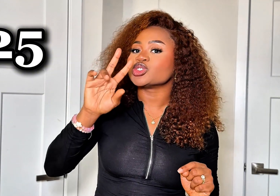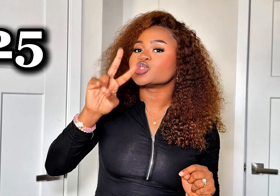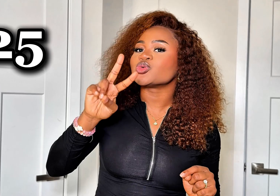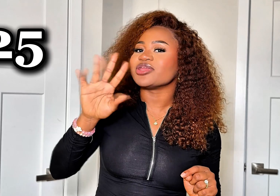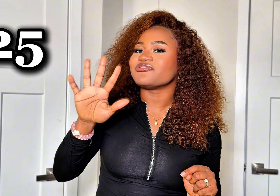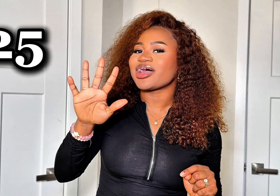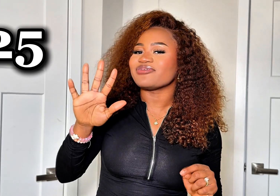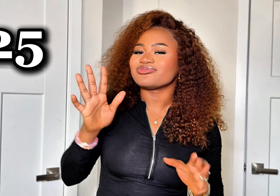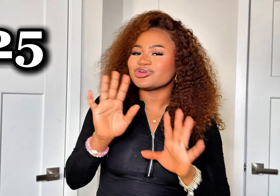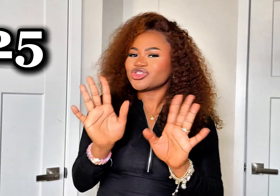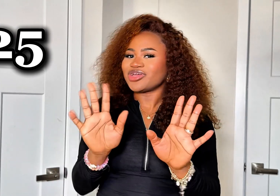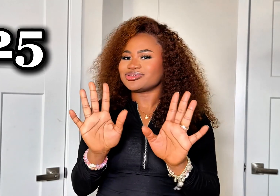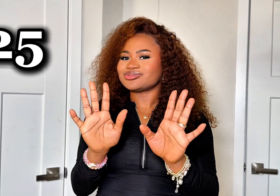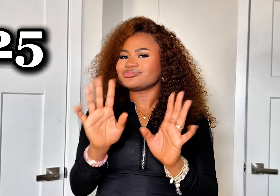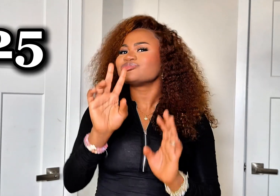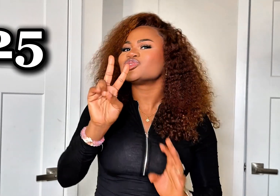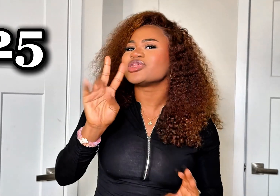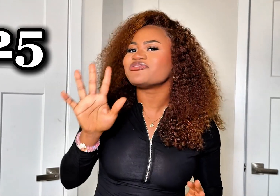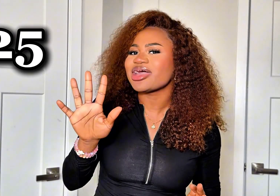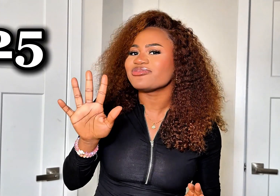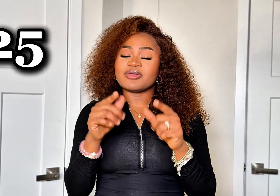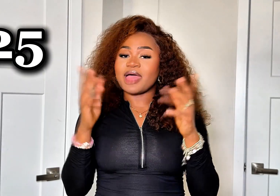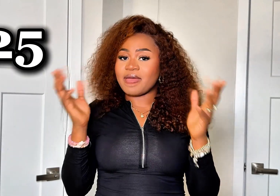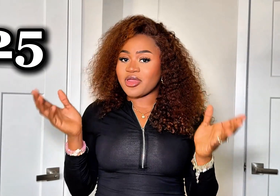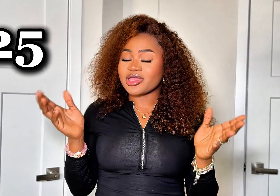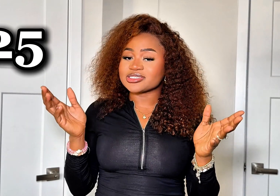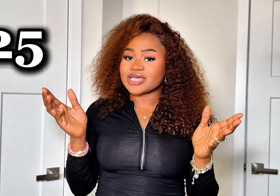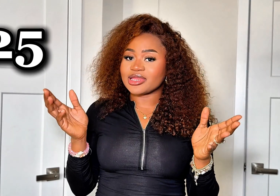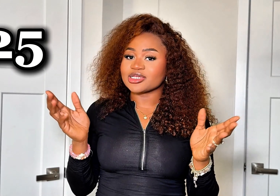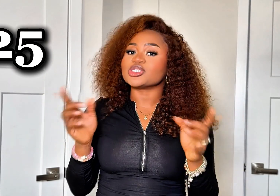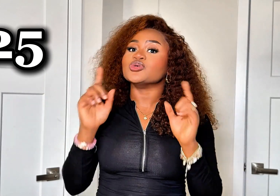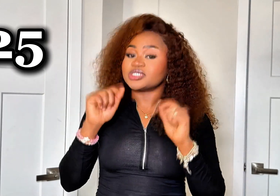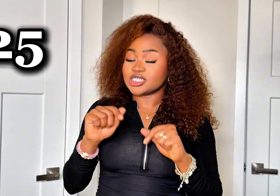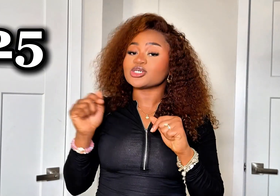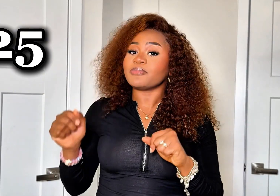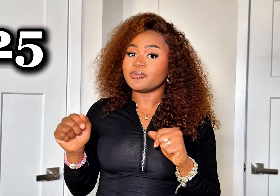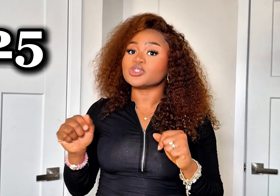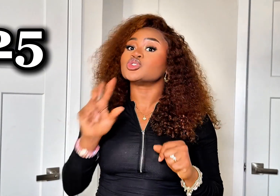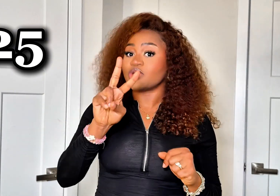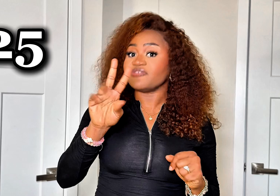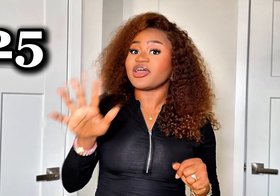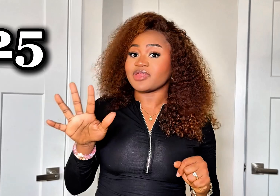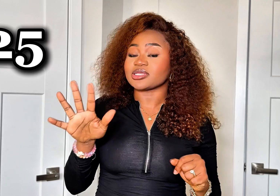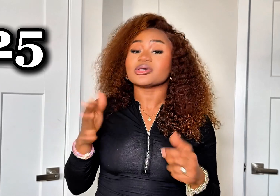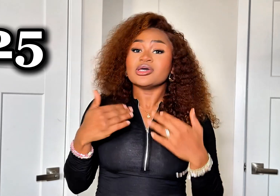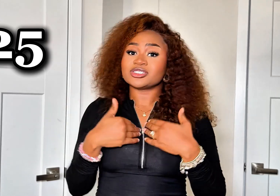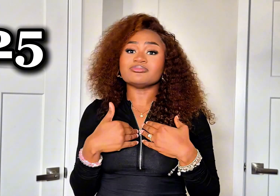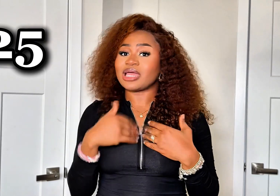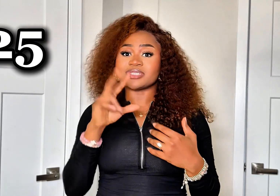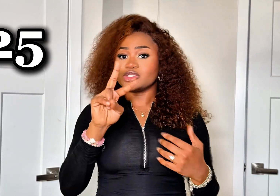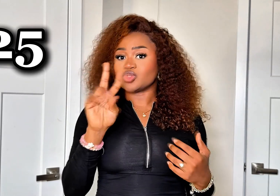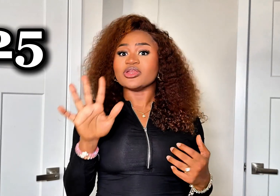do 25. Don't stress. 25. Me and my American signers, you see some people do 25 like this. Sometimes I do